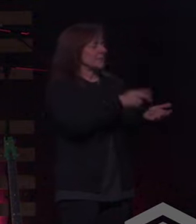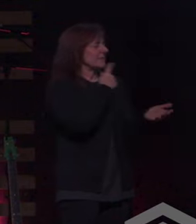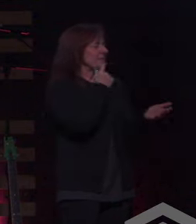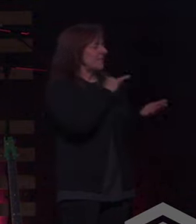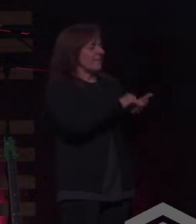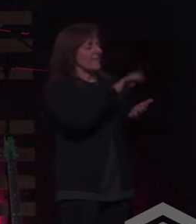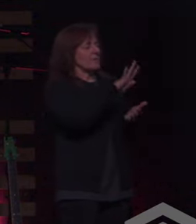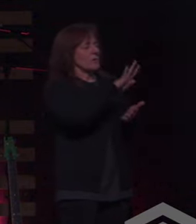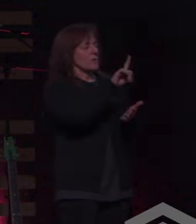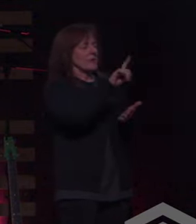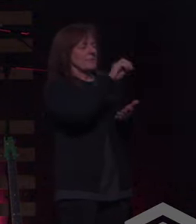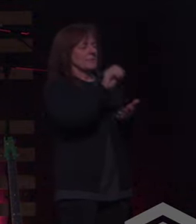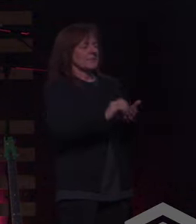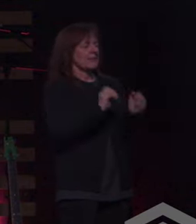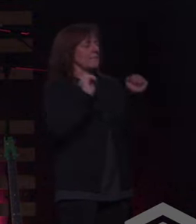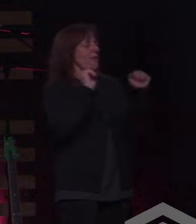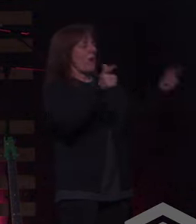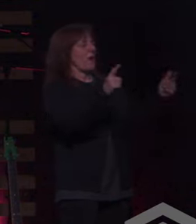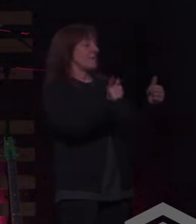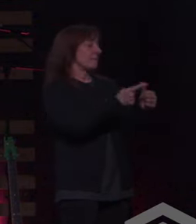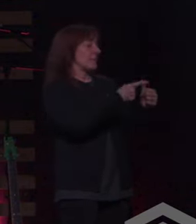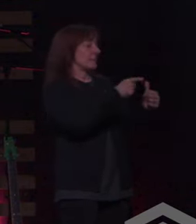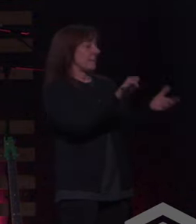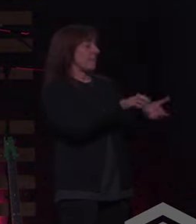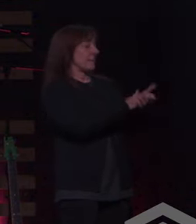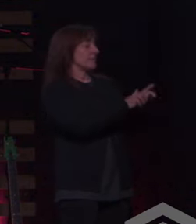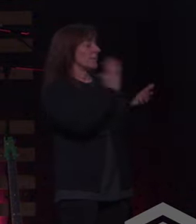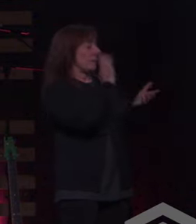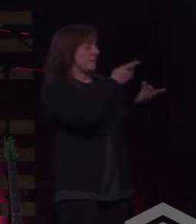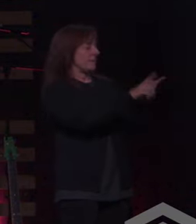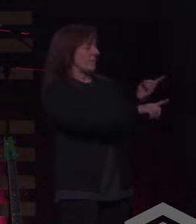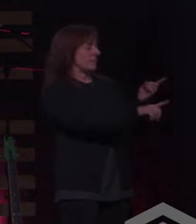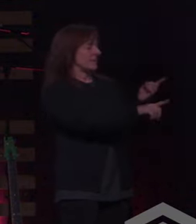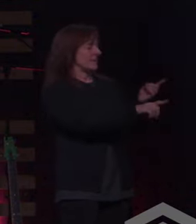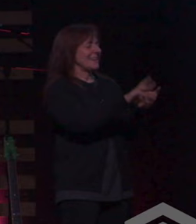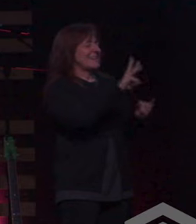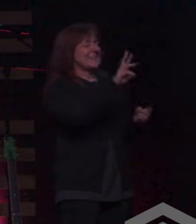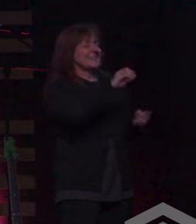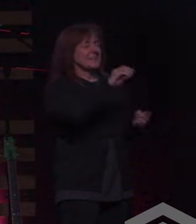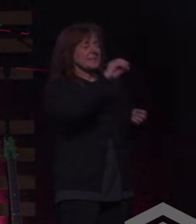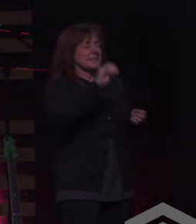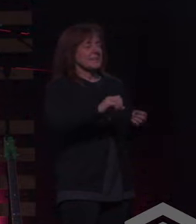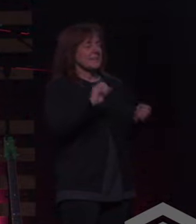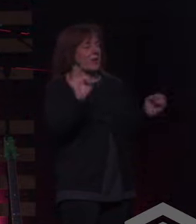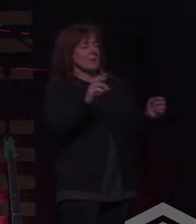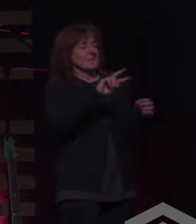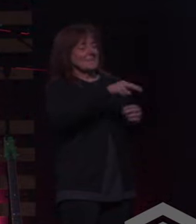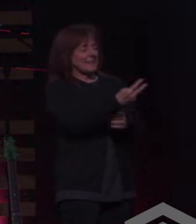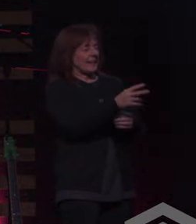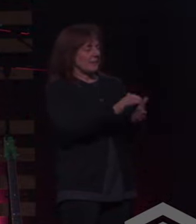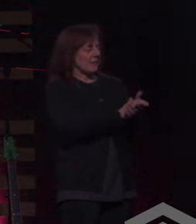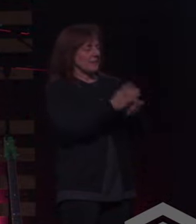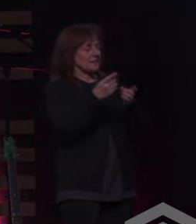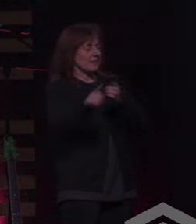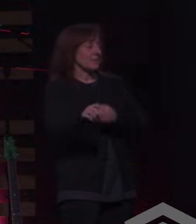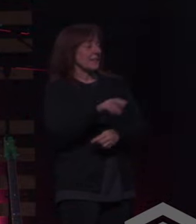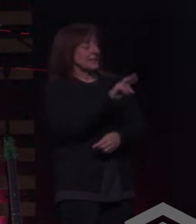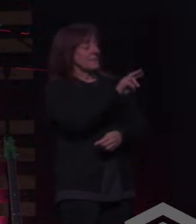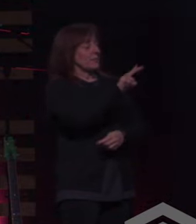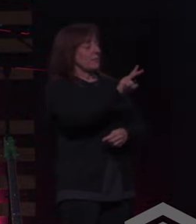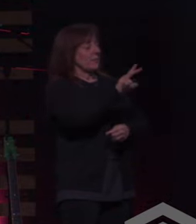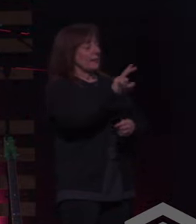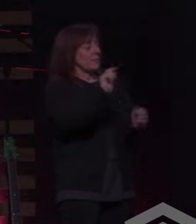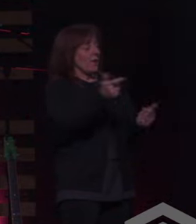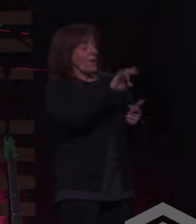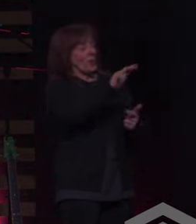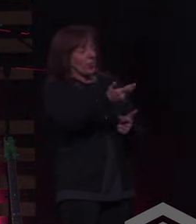that 41% of all first marriages will end in divorce. 60% of all second marriages end in divorce. 73% of